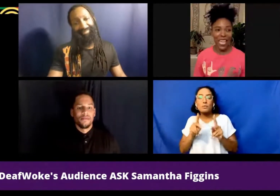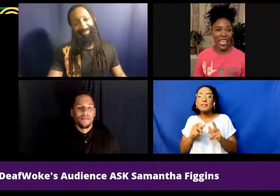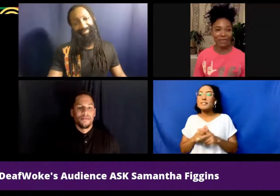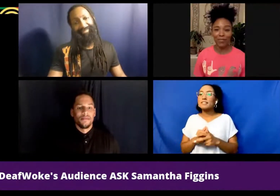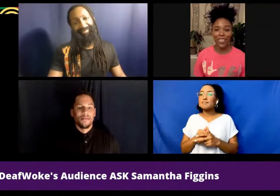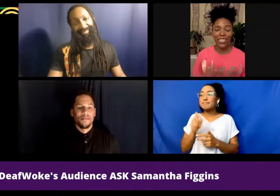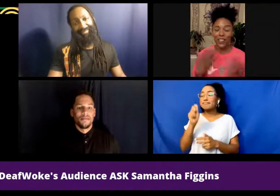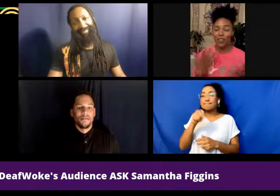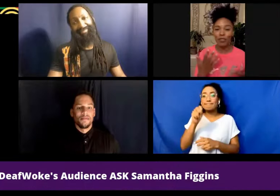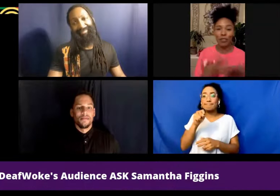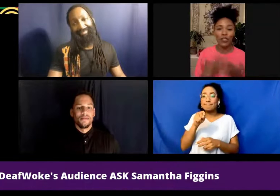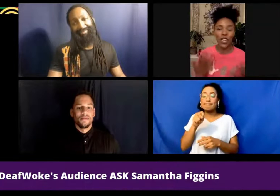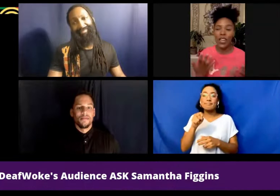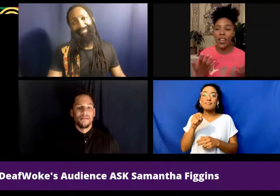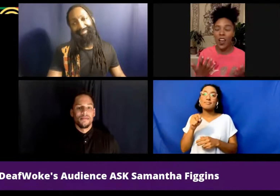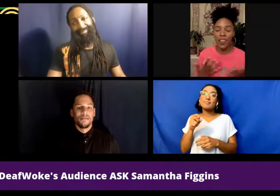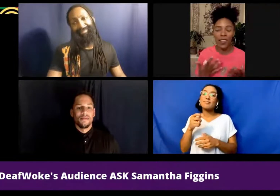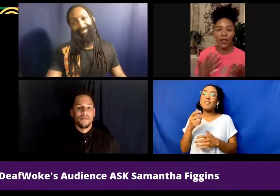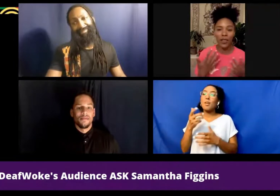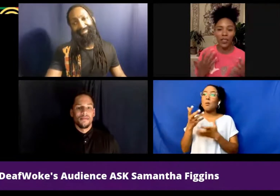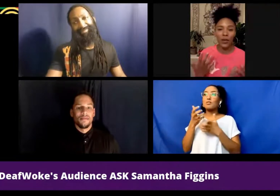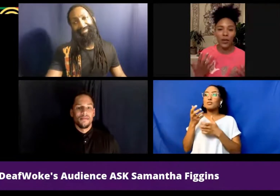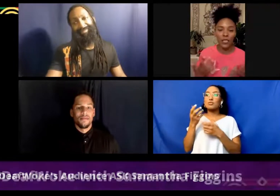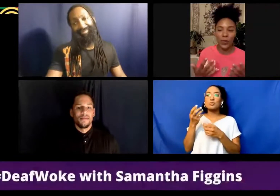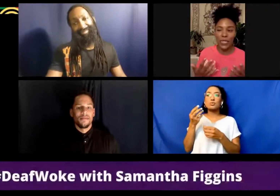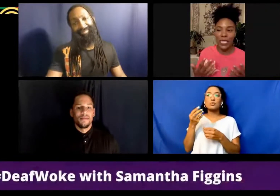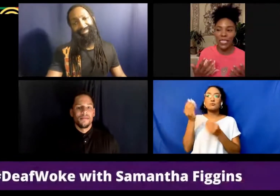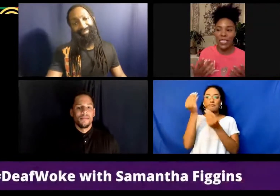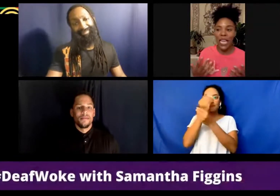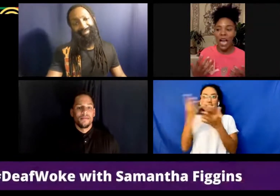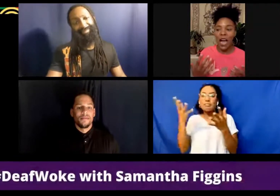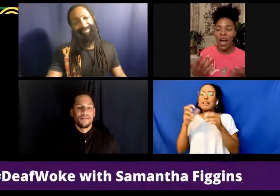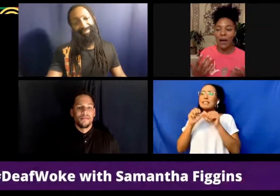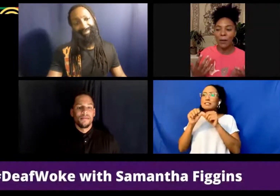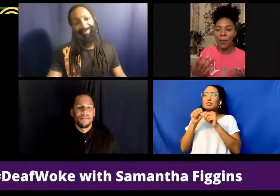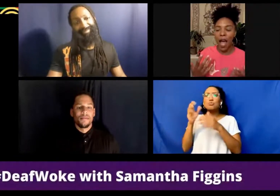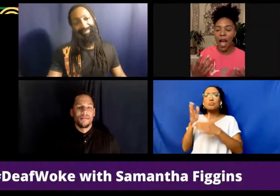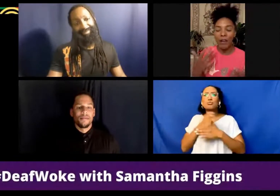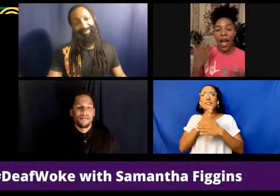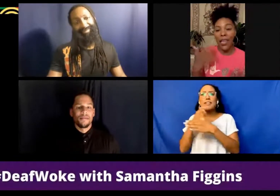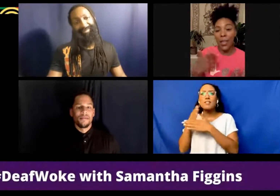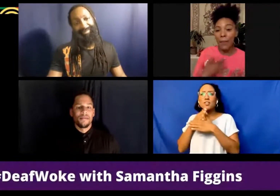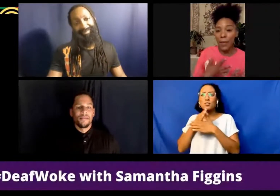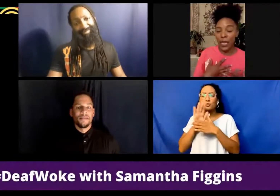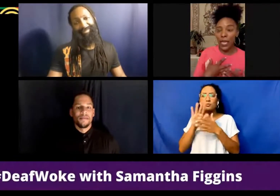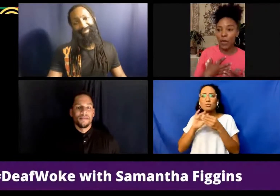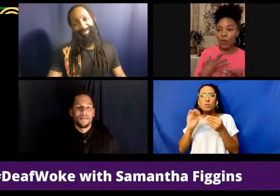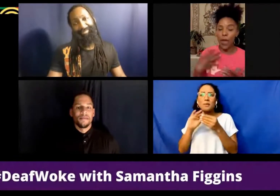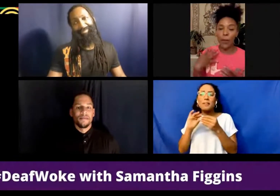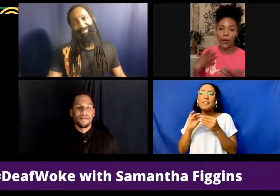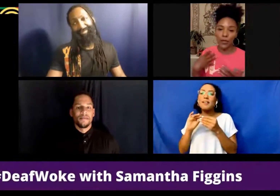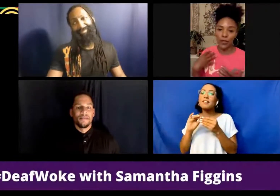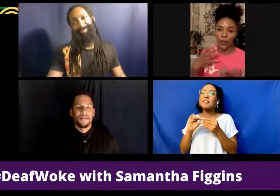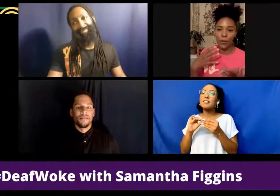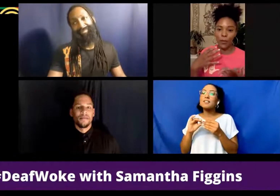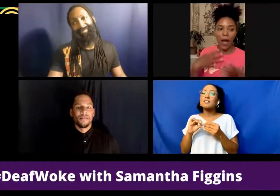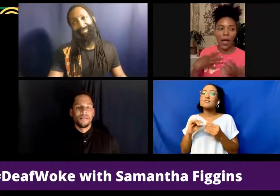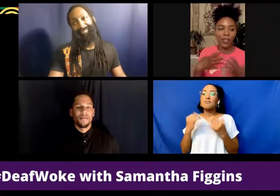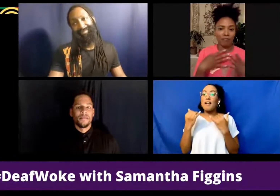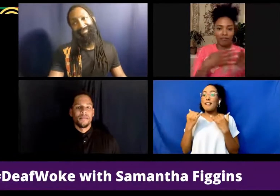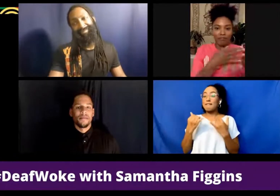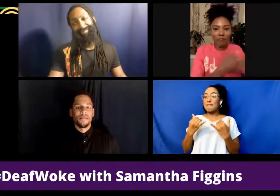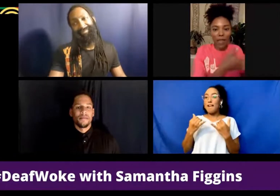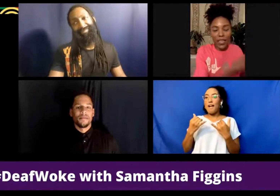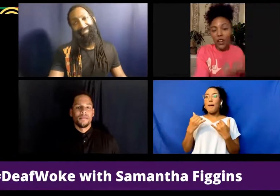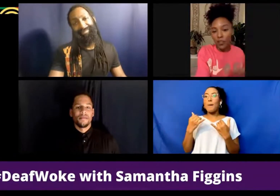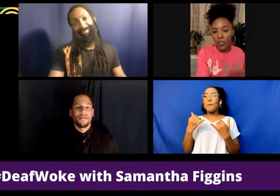just say continue to share. I think in this whole experience, I am being that person for